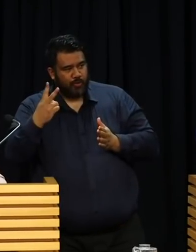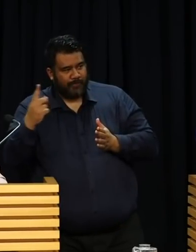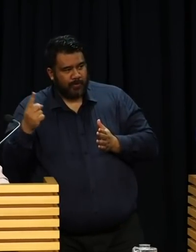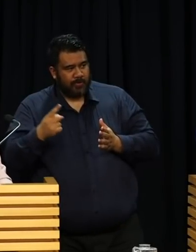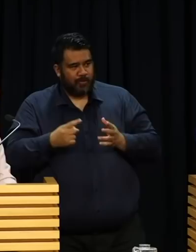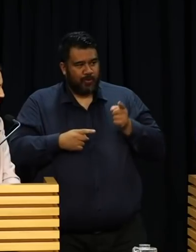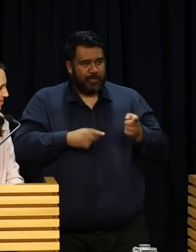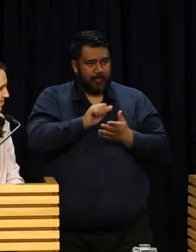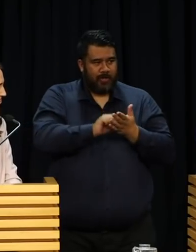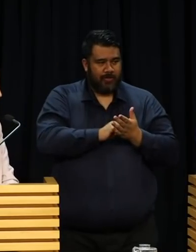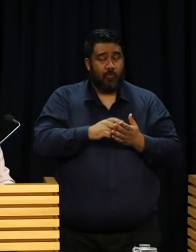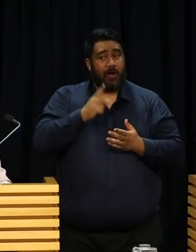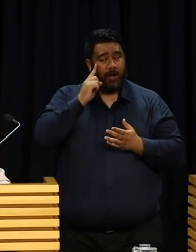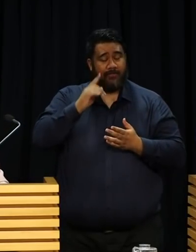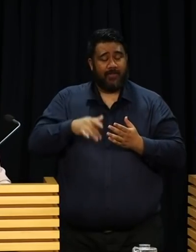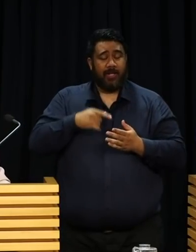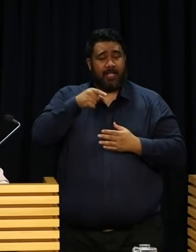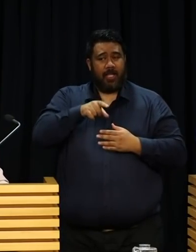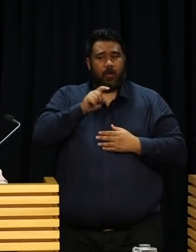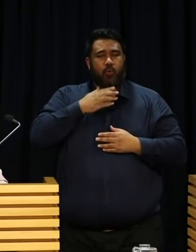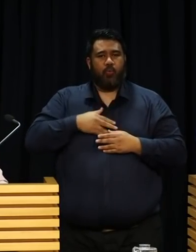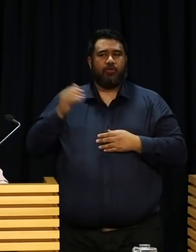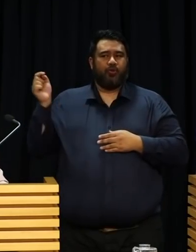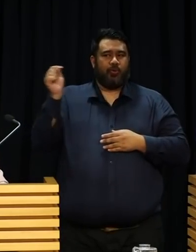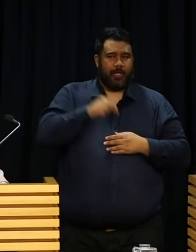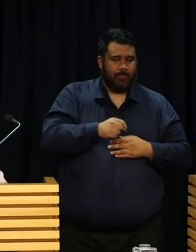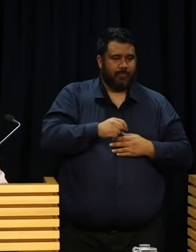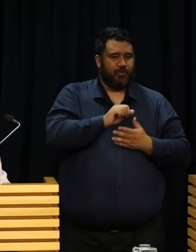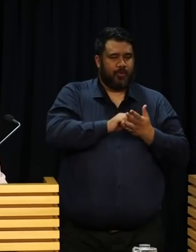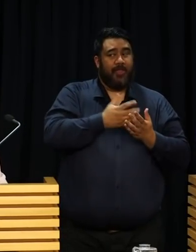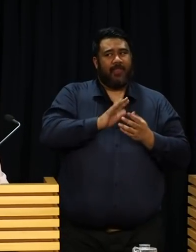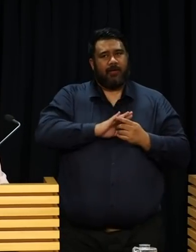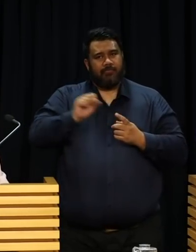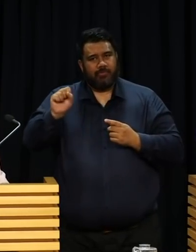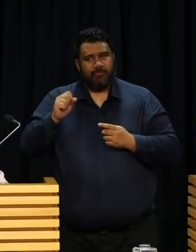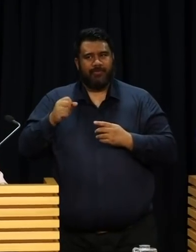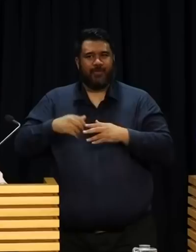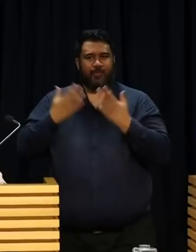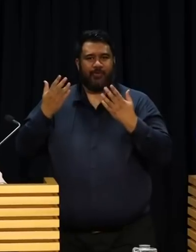I suspect he'll want to come to this and then go to the birthday.